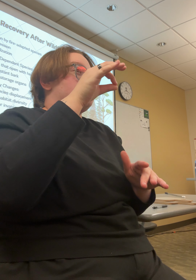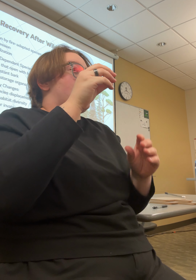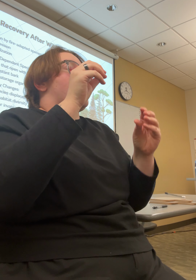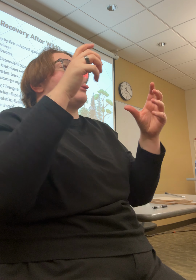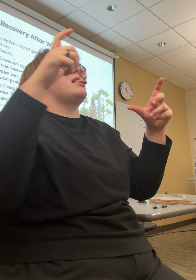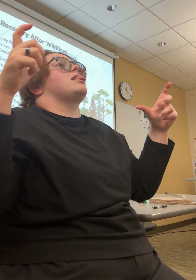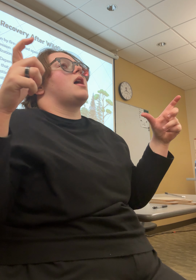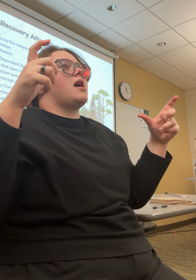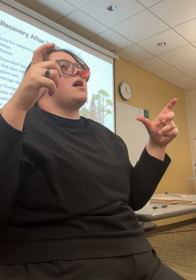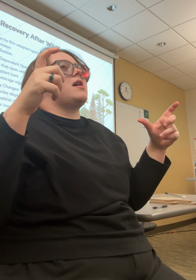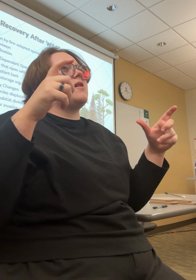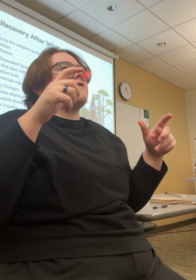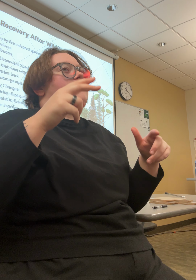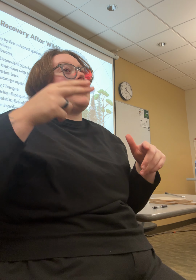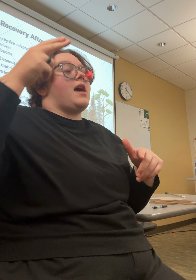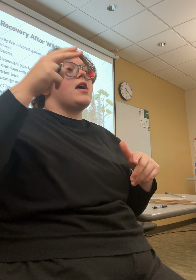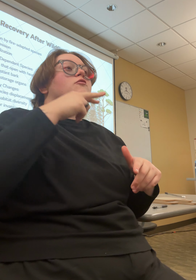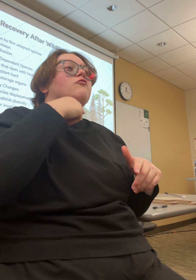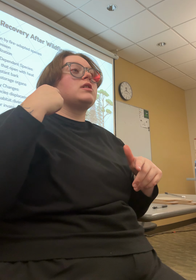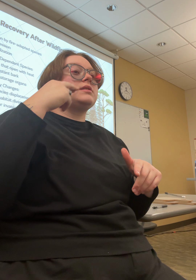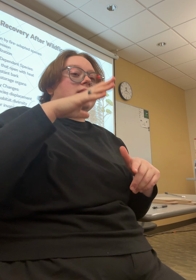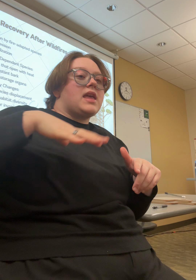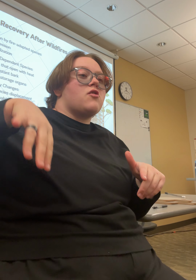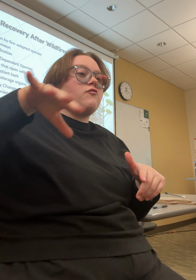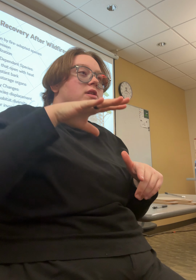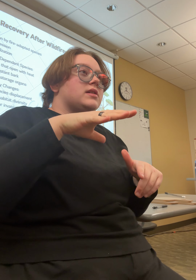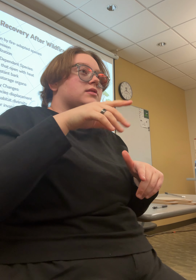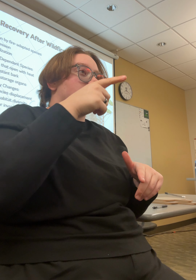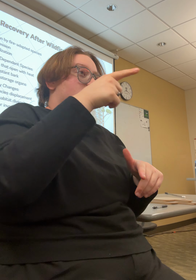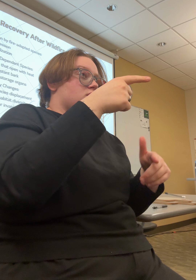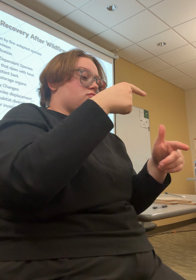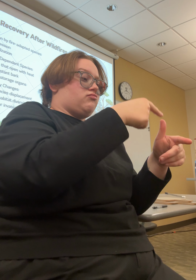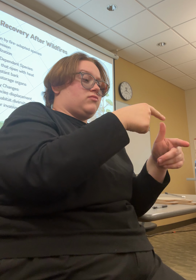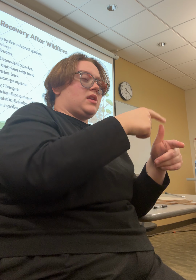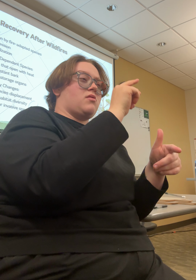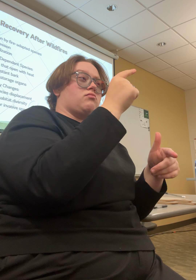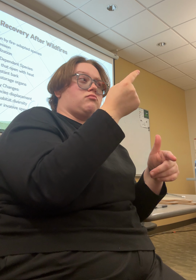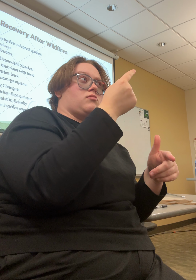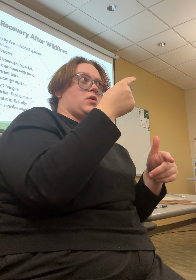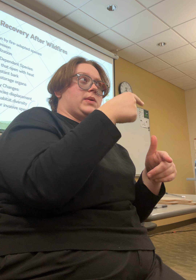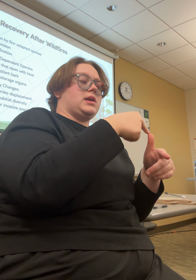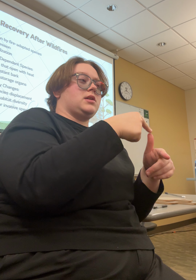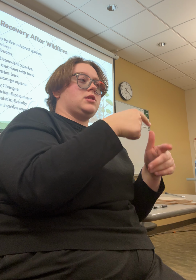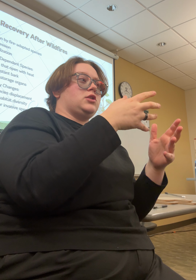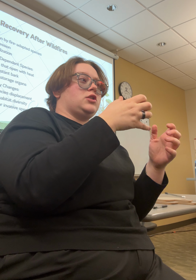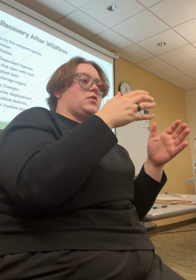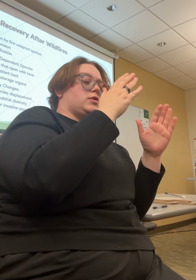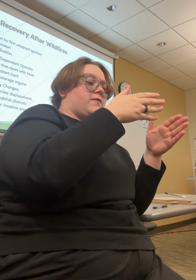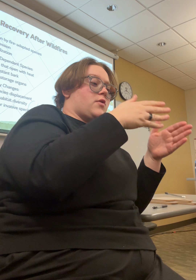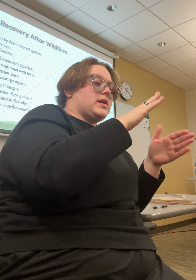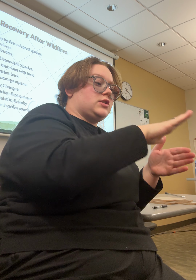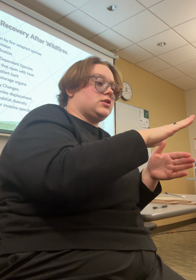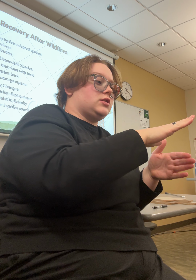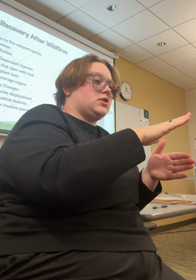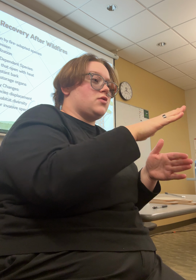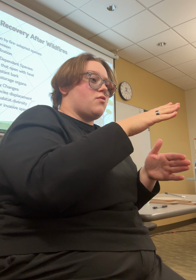I think the first one. But what are our One, efforts? Is it focus just your do more efforts on those historical areas data? with No, Oh, the we high should be risk, doing something Well, like, about it. highest risk, I think we should do or the two, I